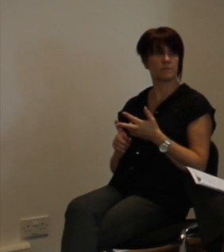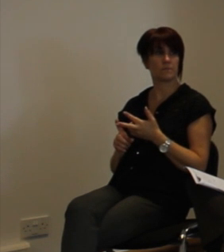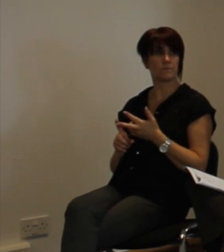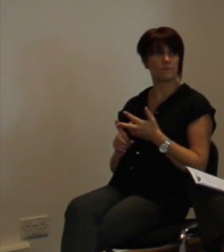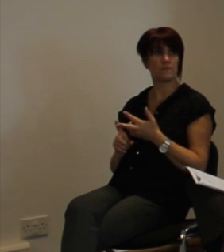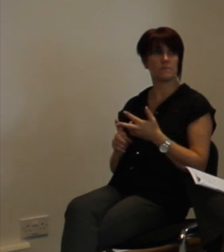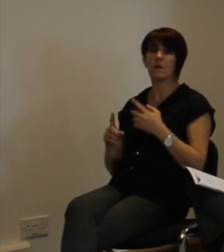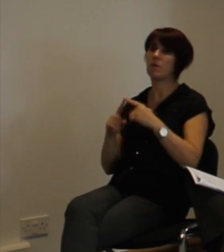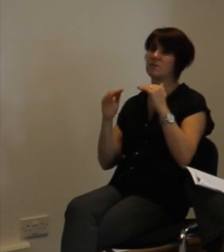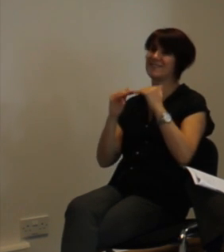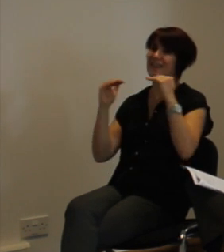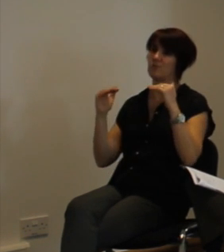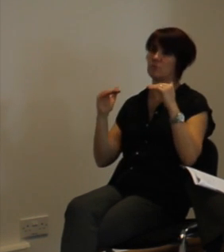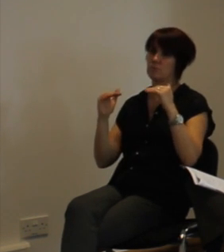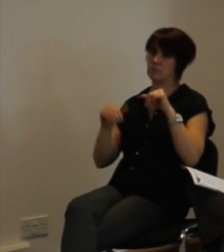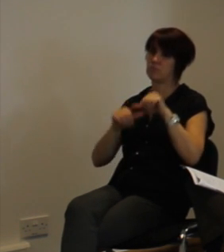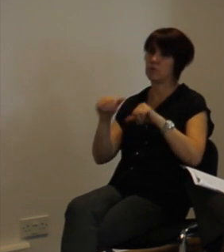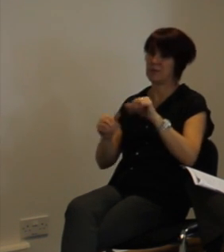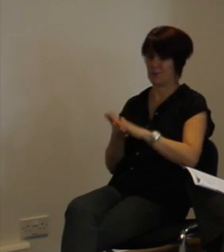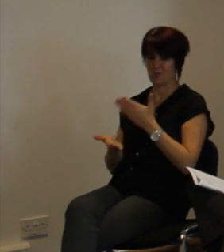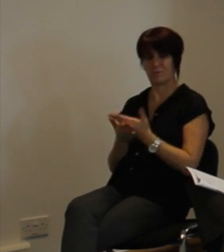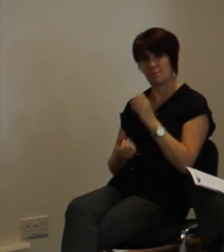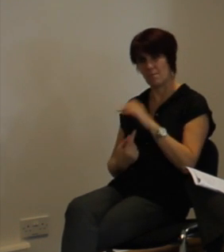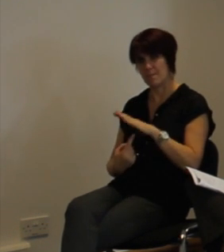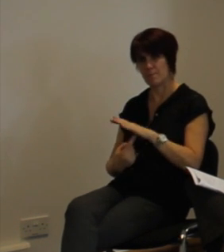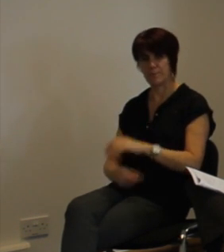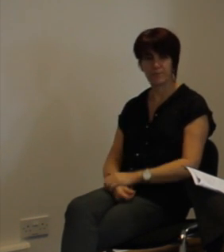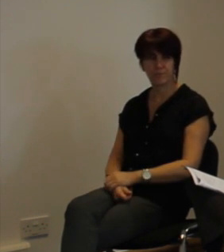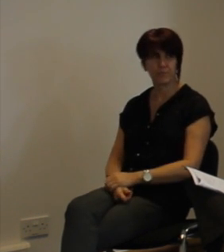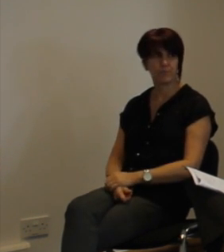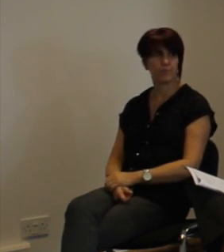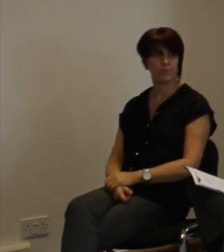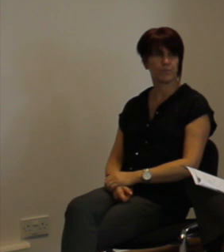for standardisation purposes. So transparency is an important thing.